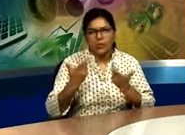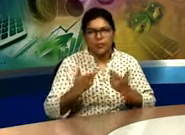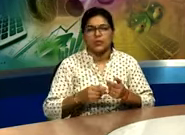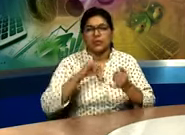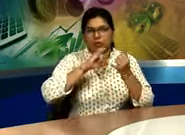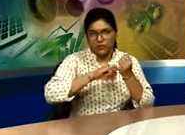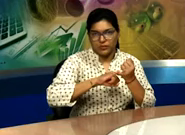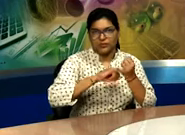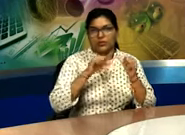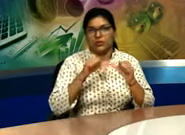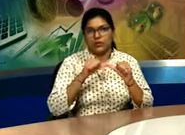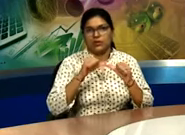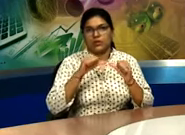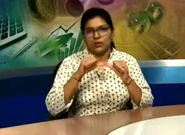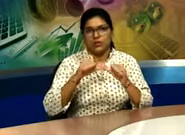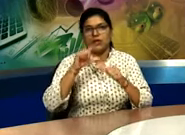What is her name?